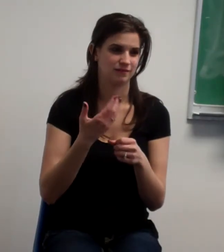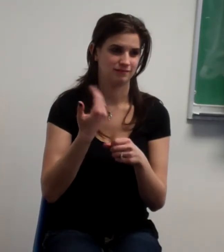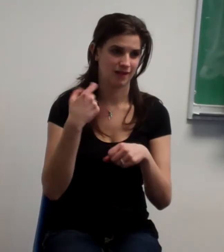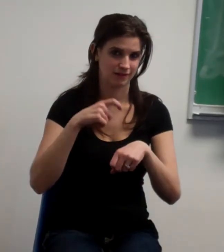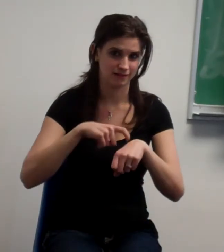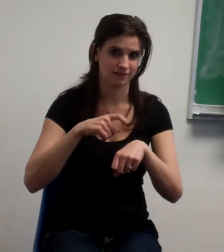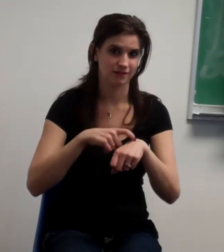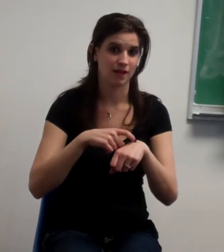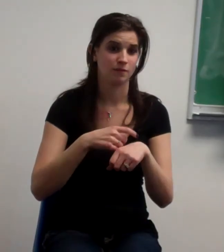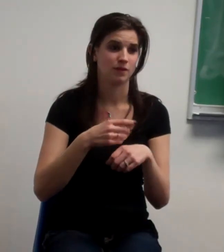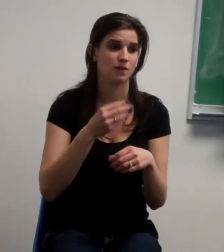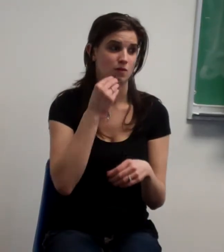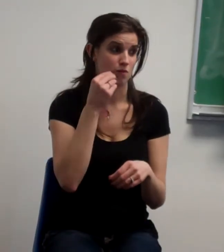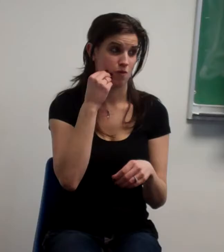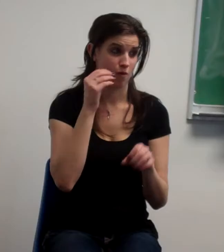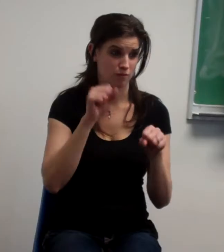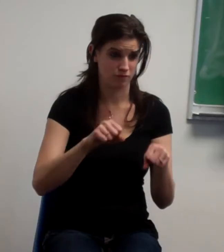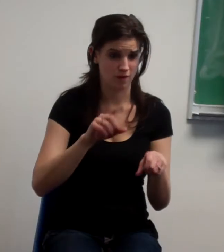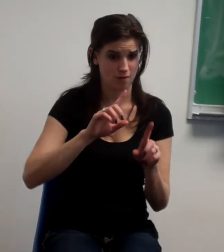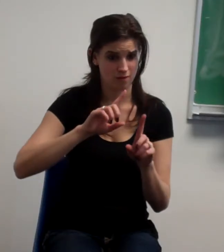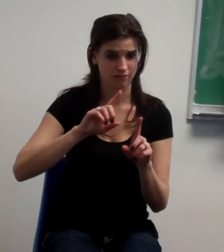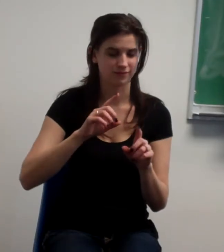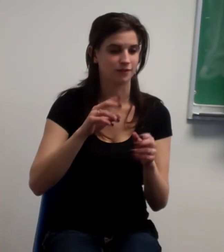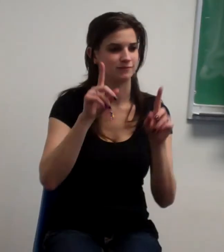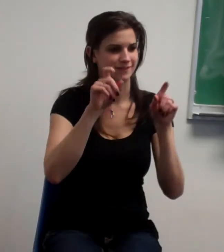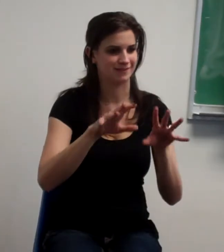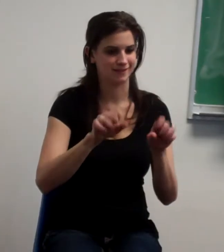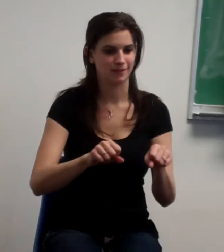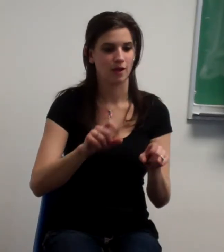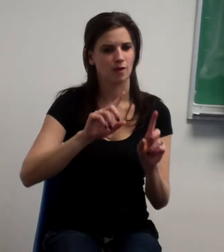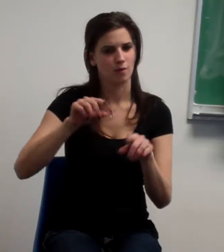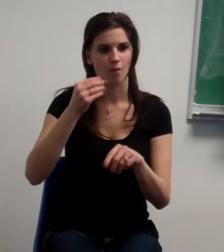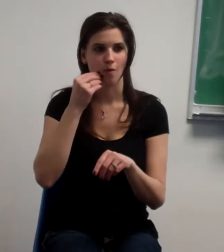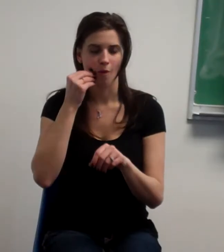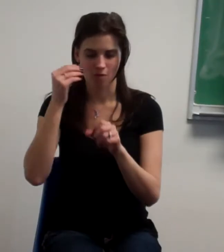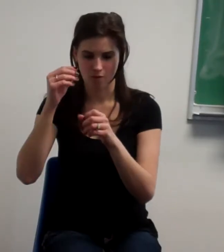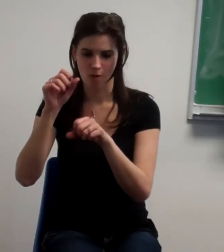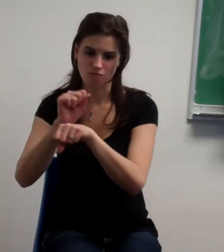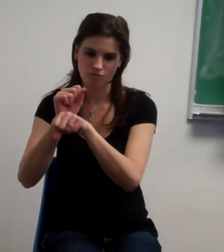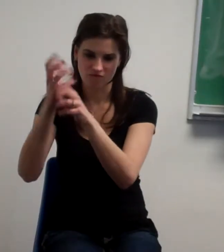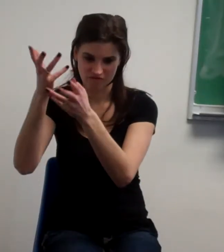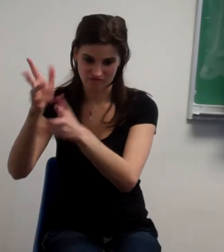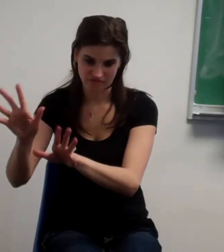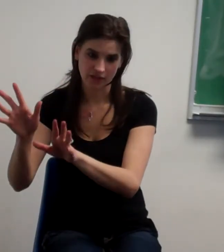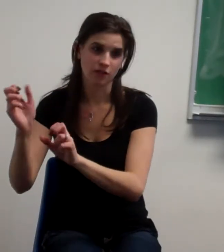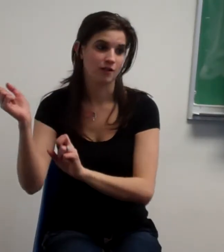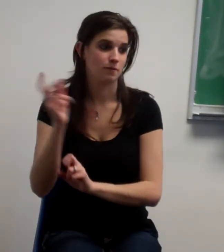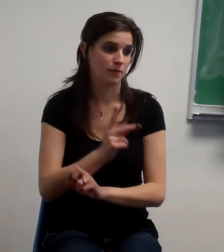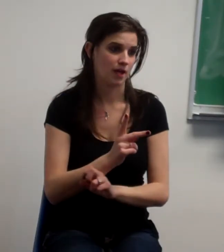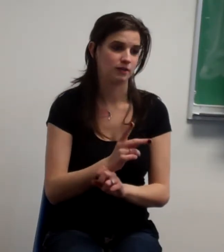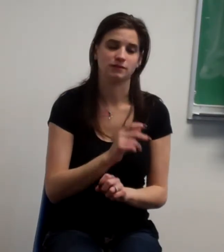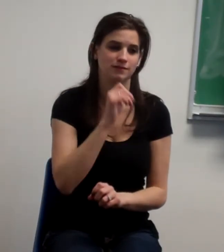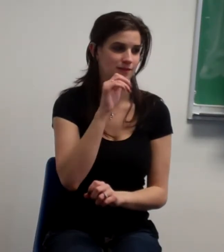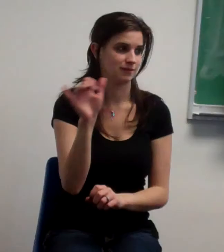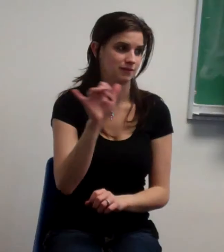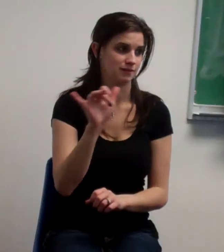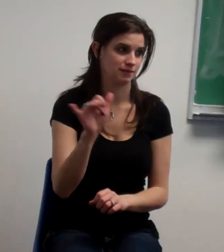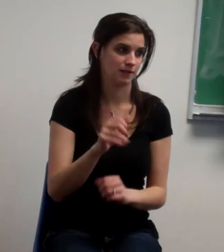won't be that format for this one. Okay? It'll be, I'm going to give you a review sheet with 2 essays. And you have to choose one of those